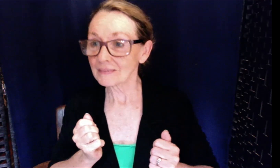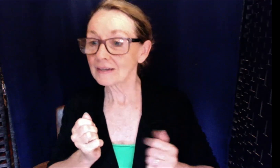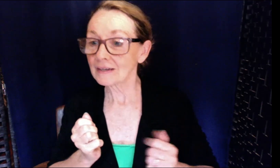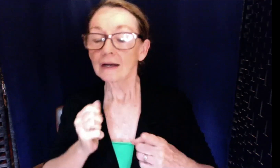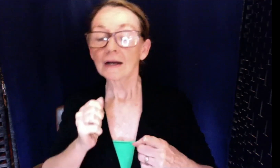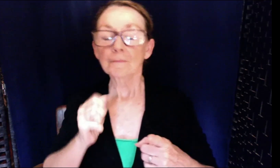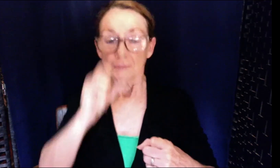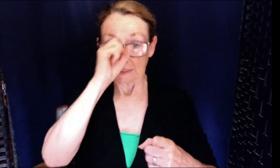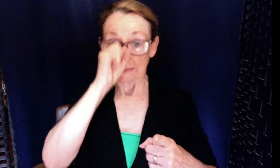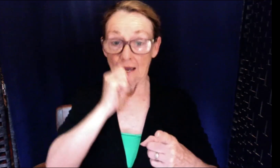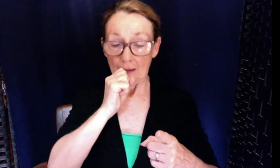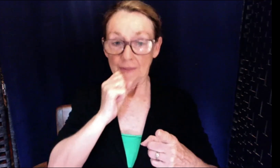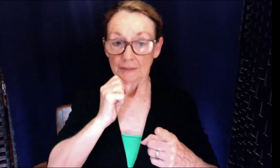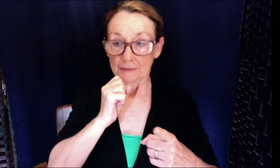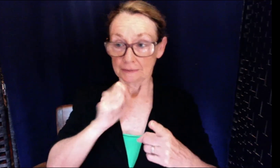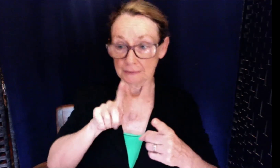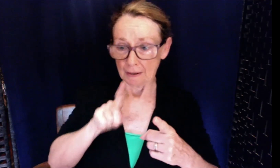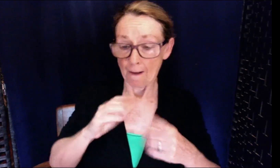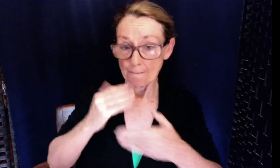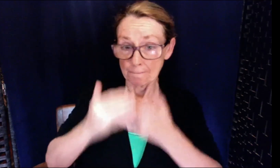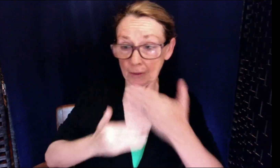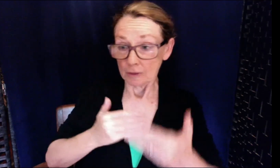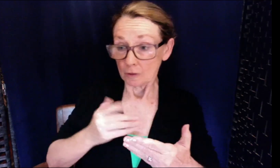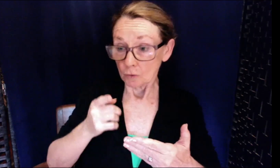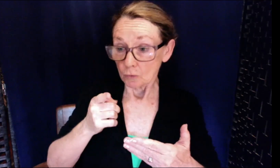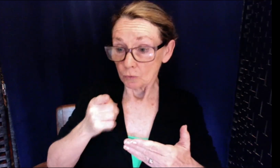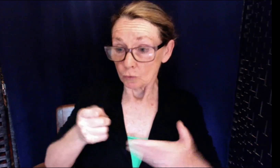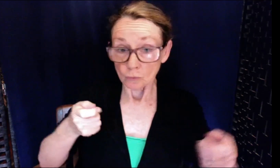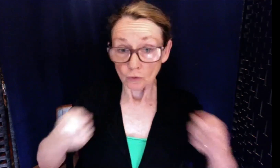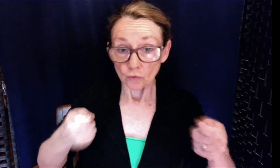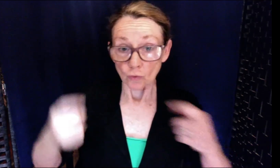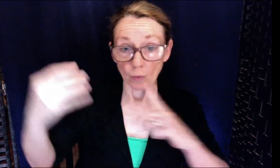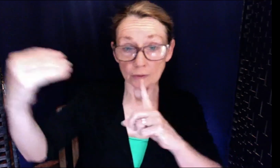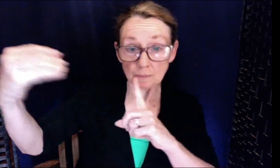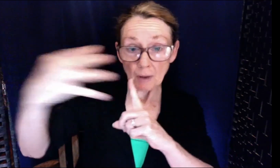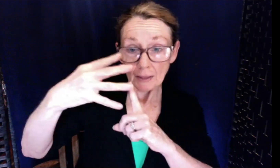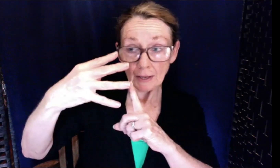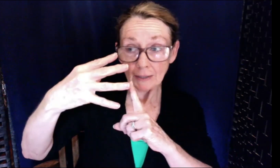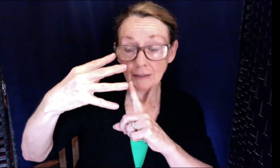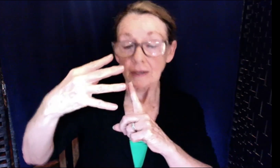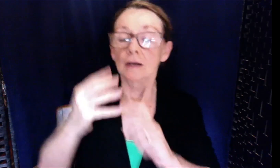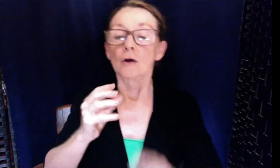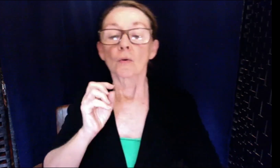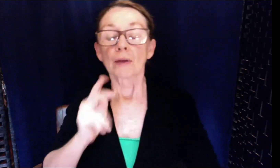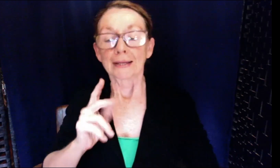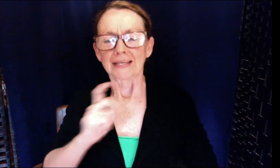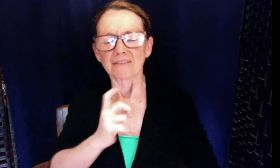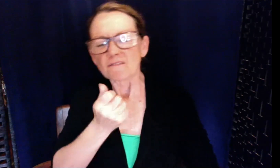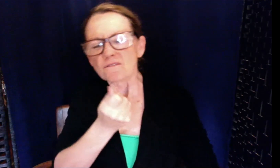one second. I just want to make a suggestion. Bethany, are you controlling spotlighting? Yes. Okay, give a few seconds to get spotlight onto